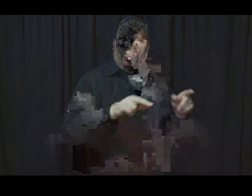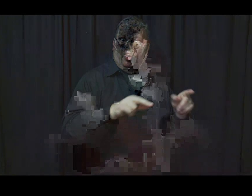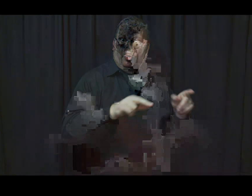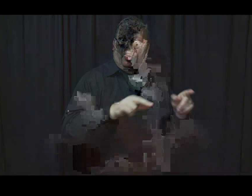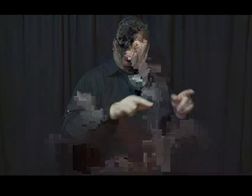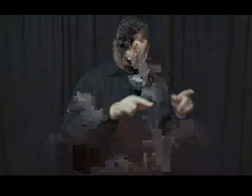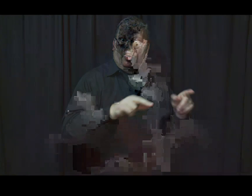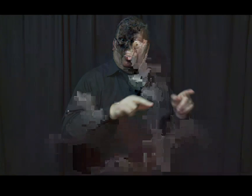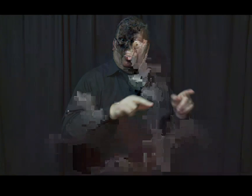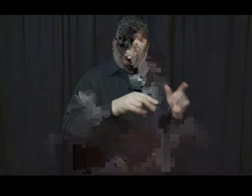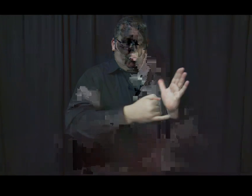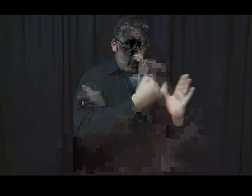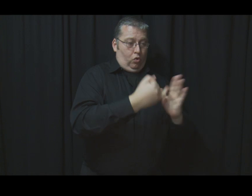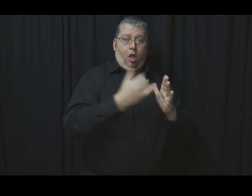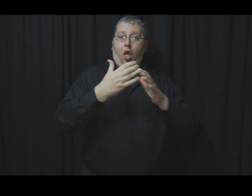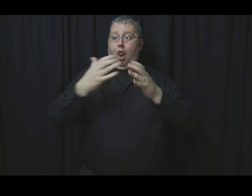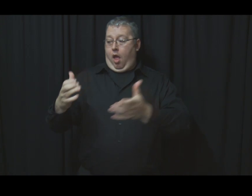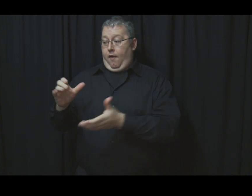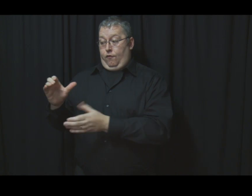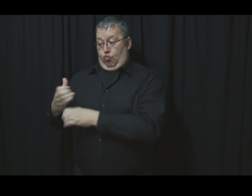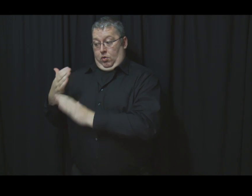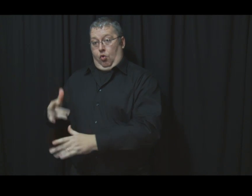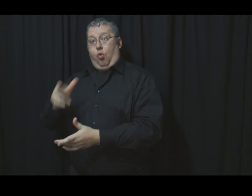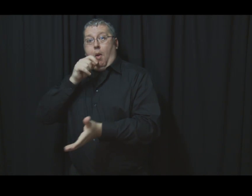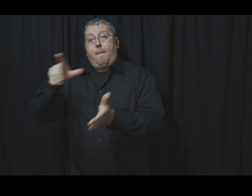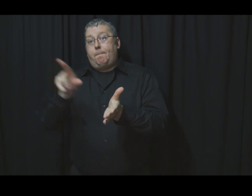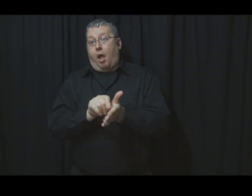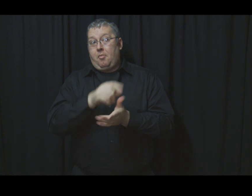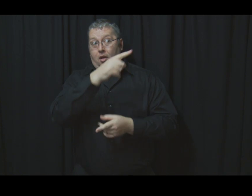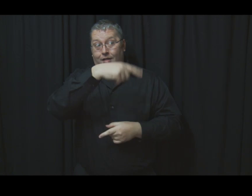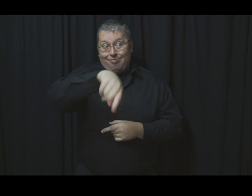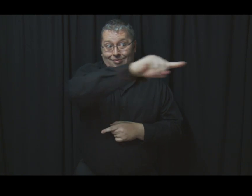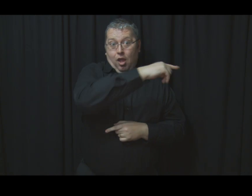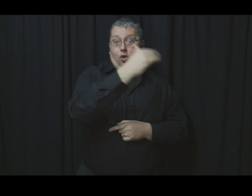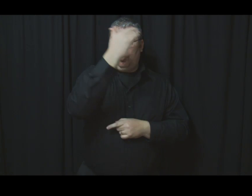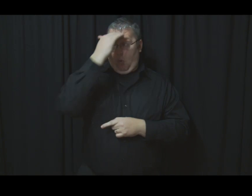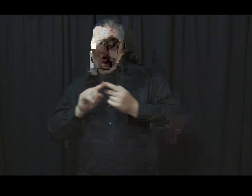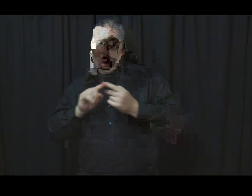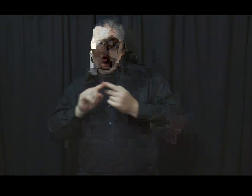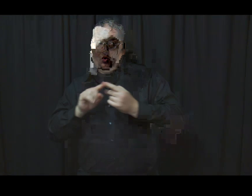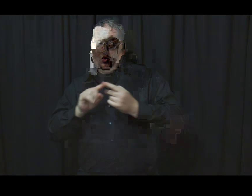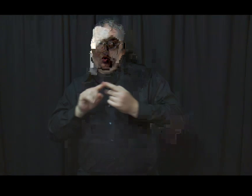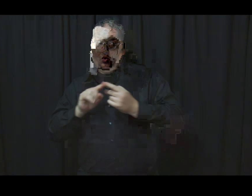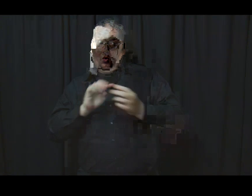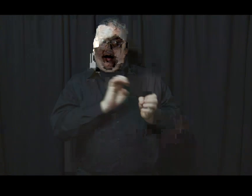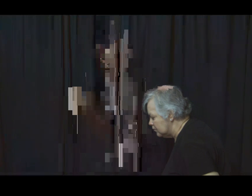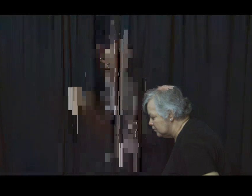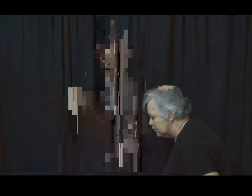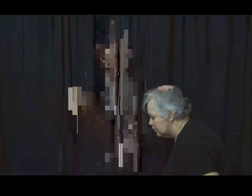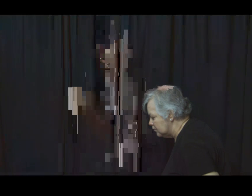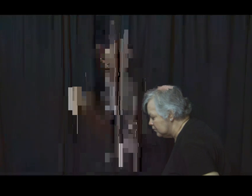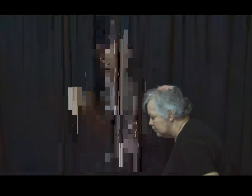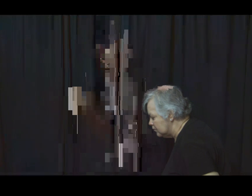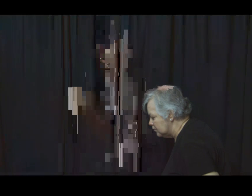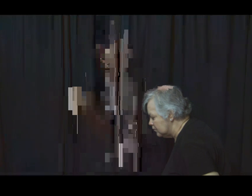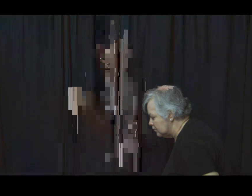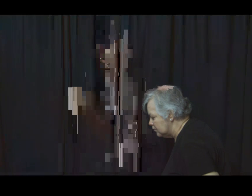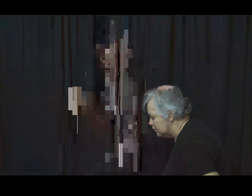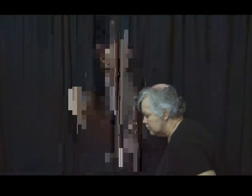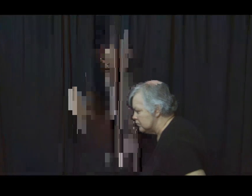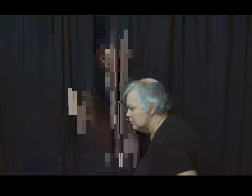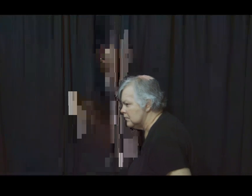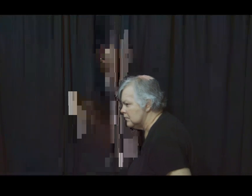saw, creationists out there who publish, people might know that they're creationists because of the topic, but there's lots of and